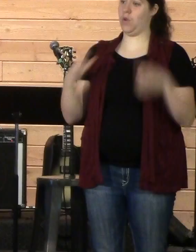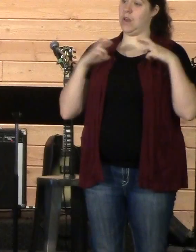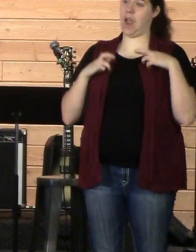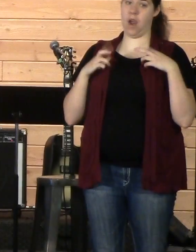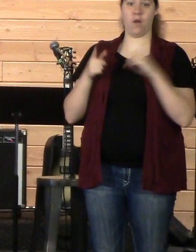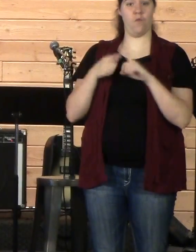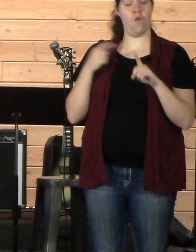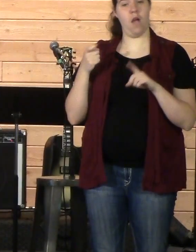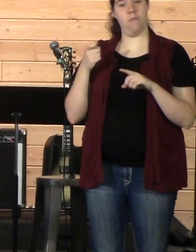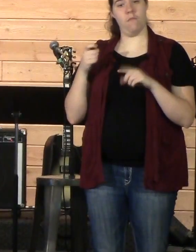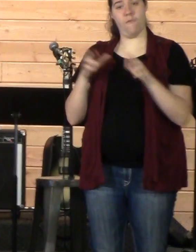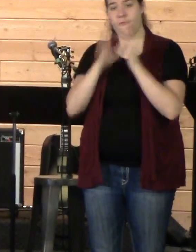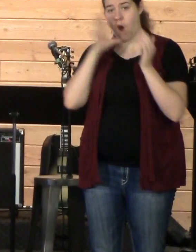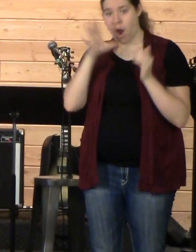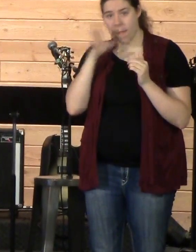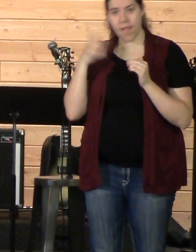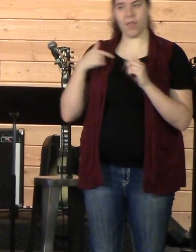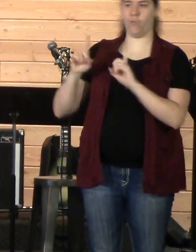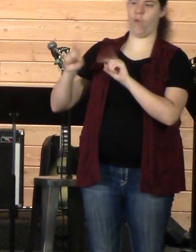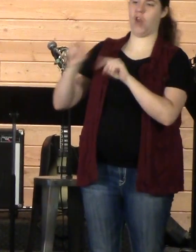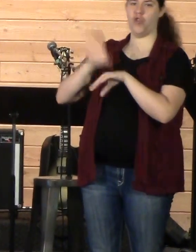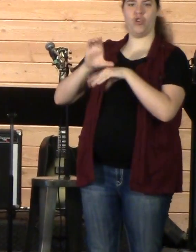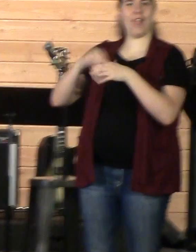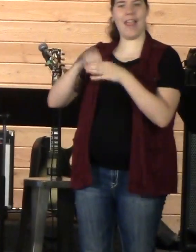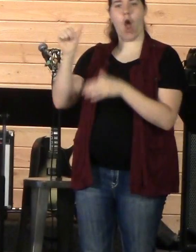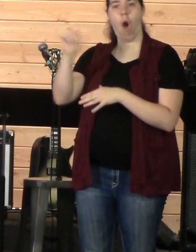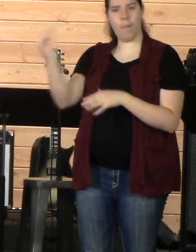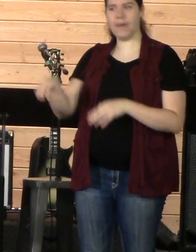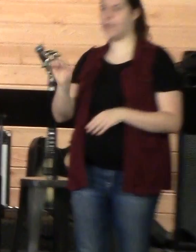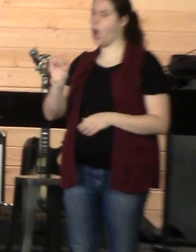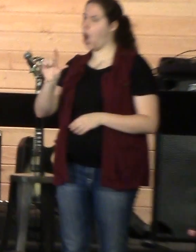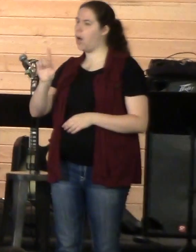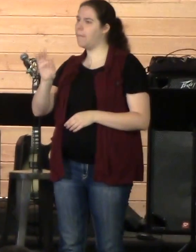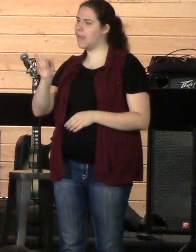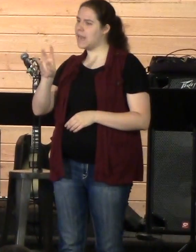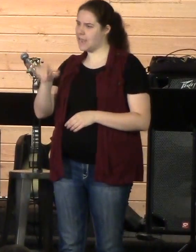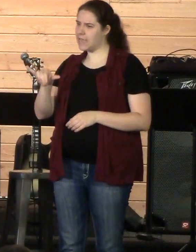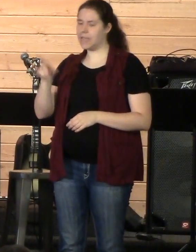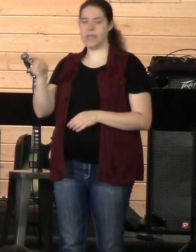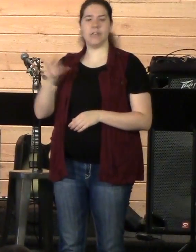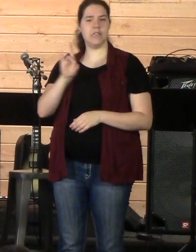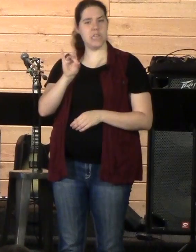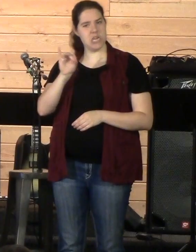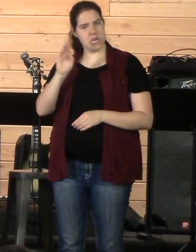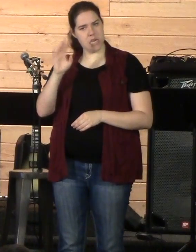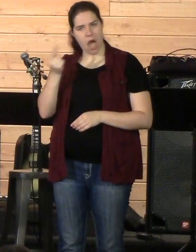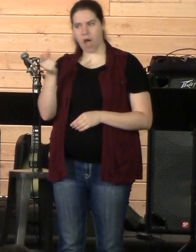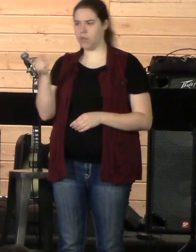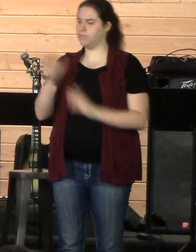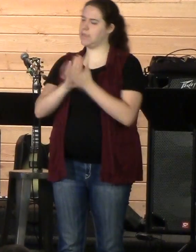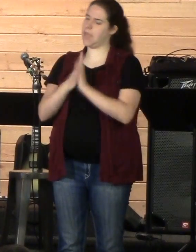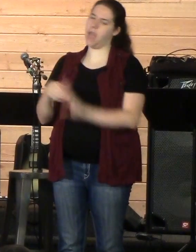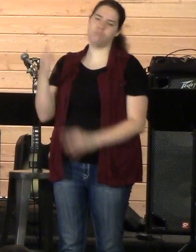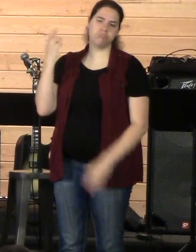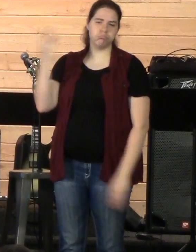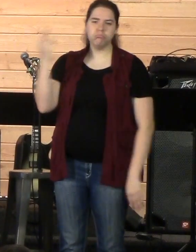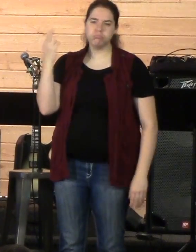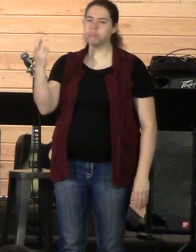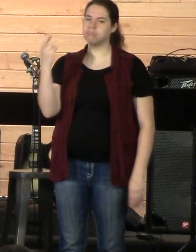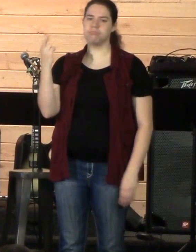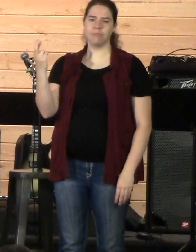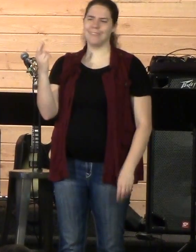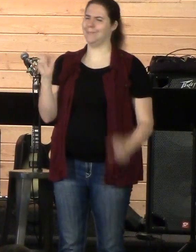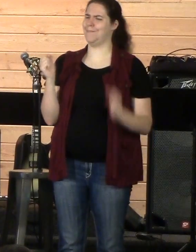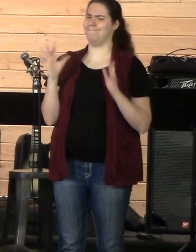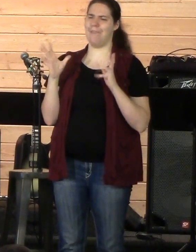went to church at Albany first, and Doug became a good friend. And it's just interesting how time just